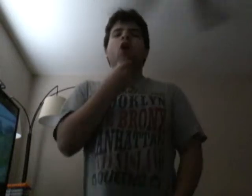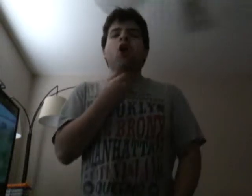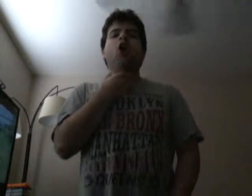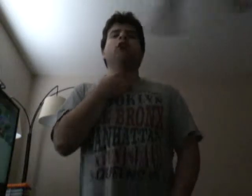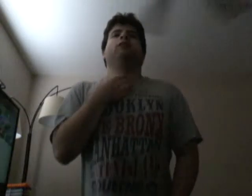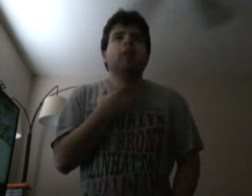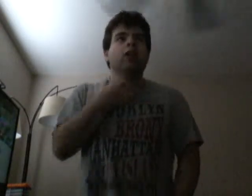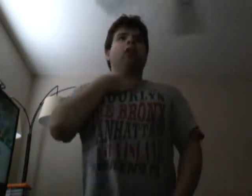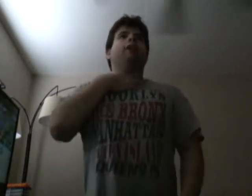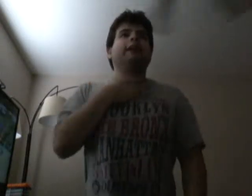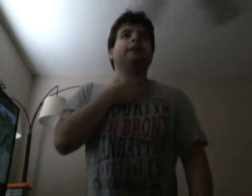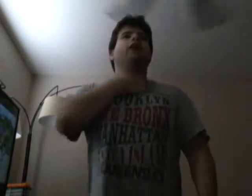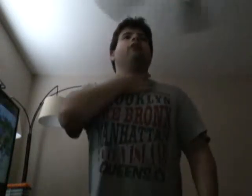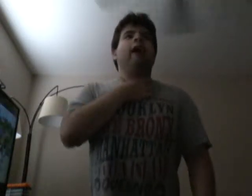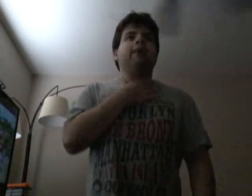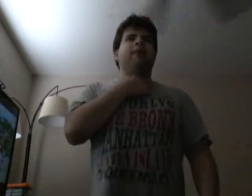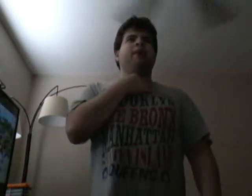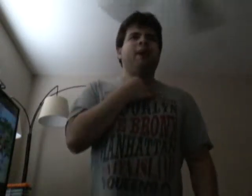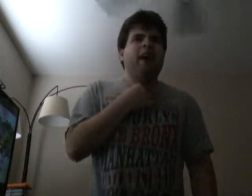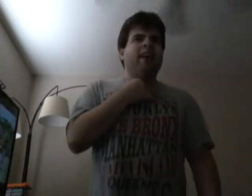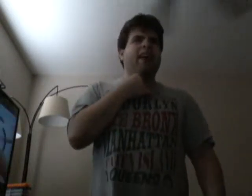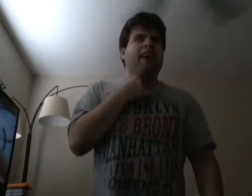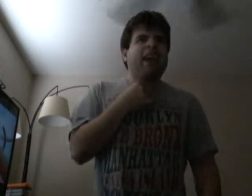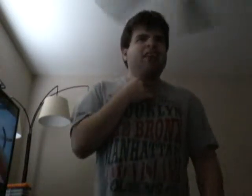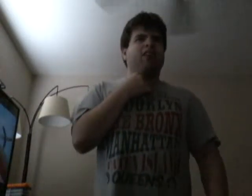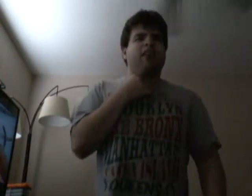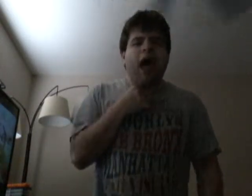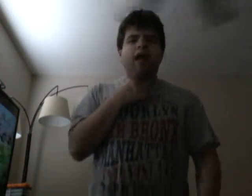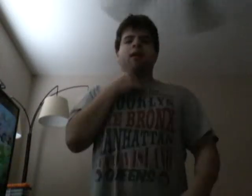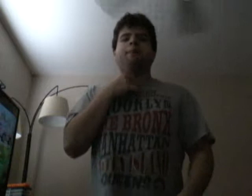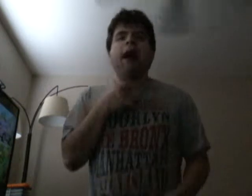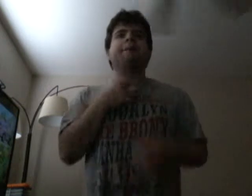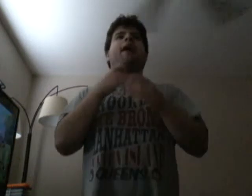Woo! That's so crazy, but it ain't no lie.